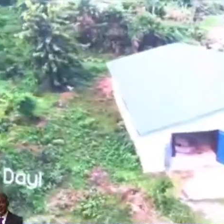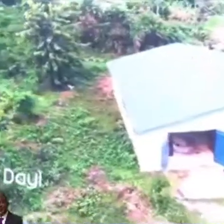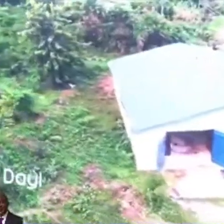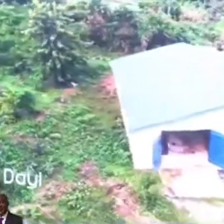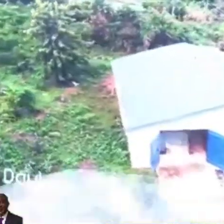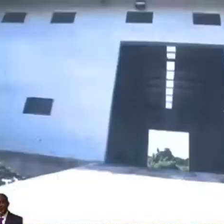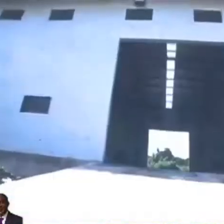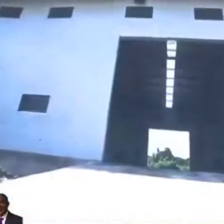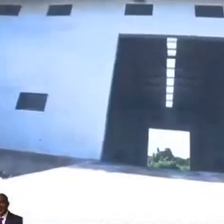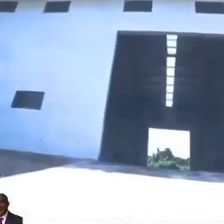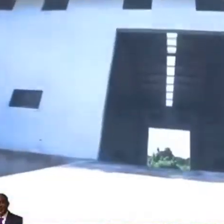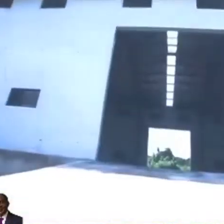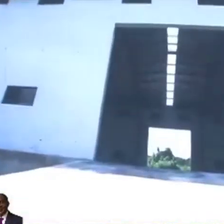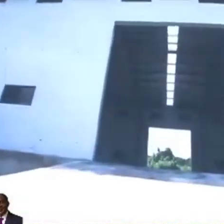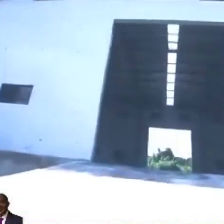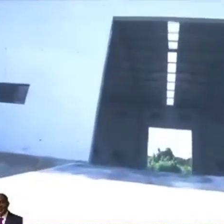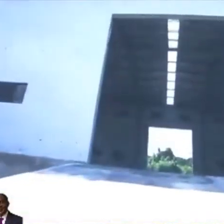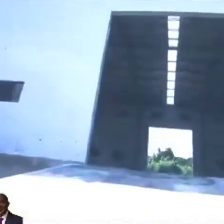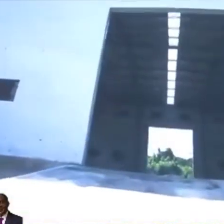storage facilities.